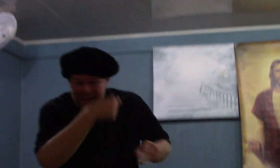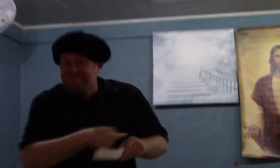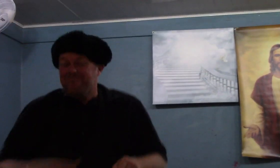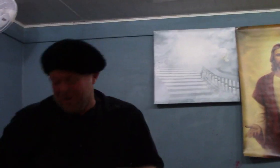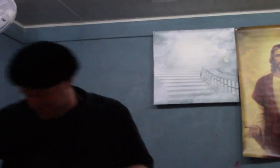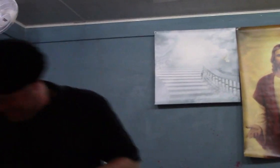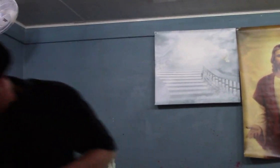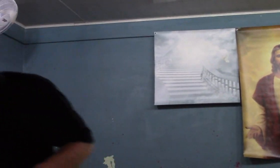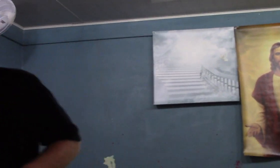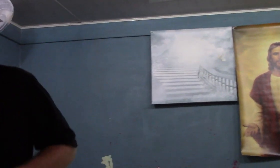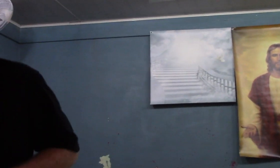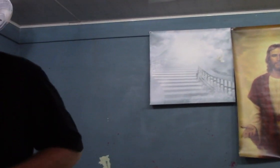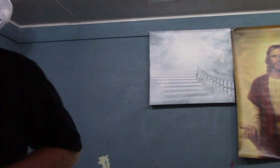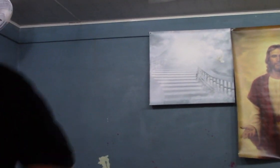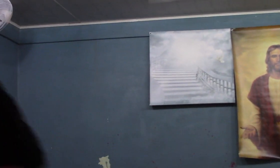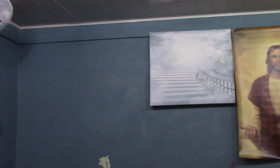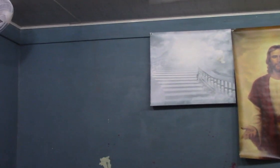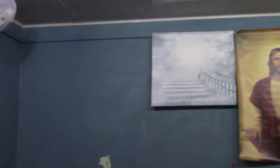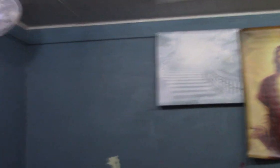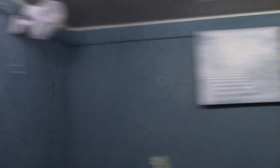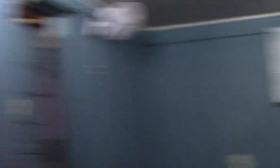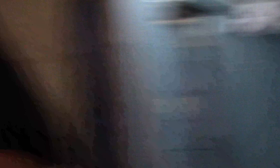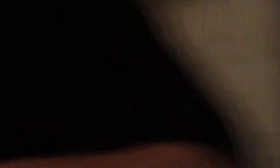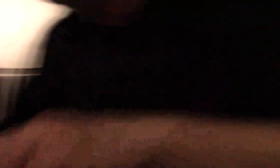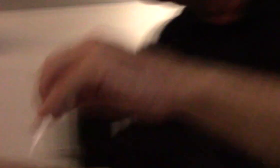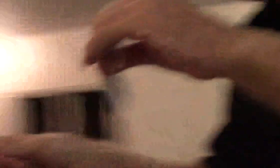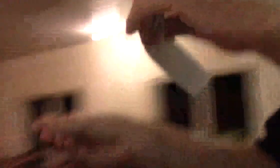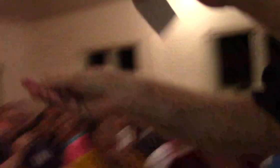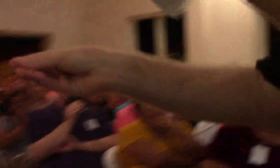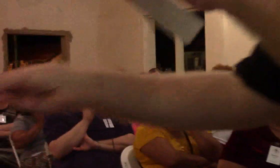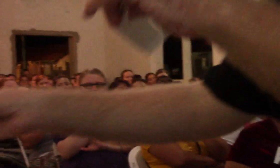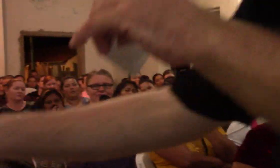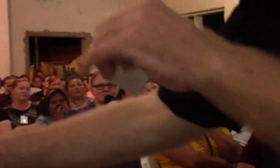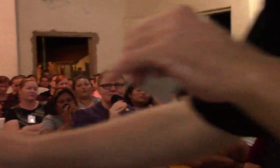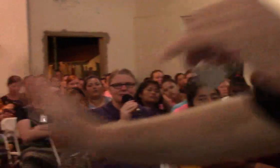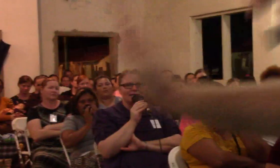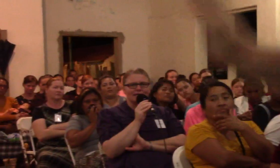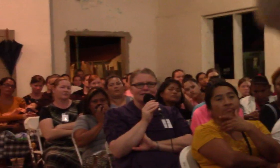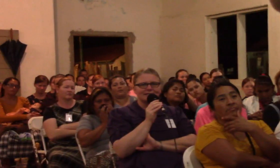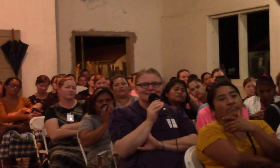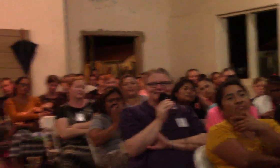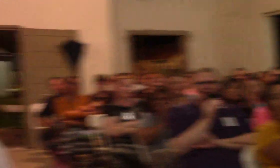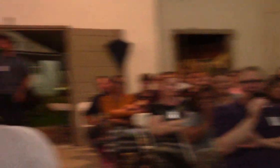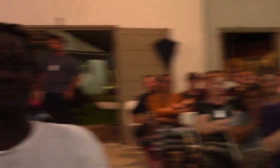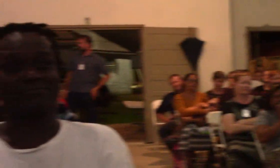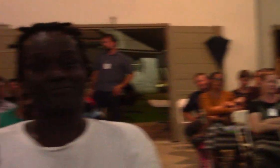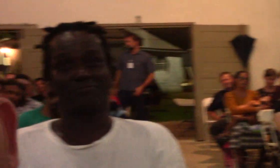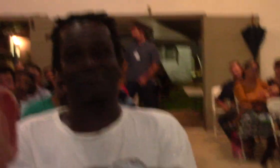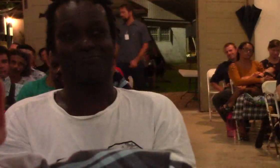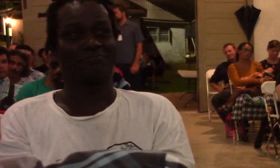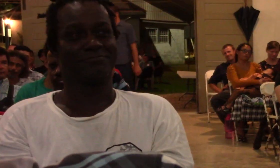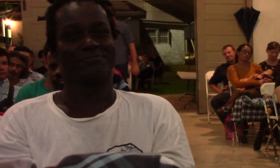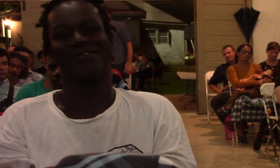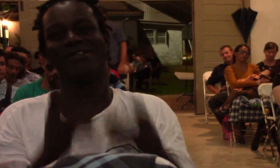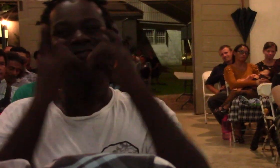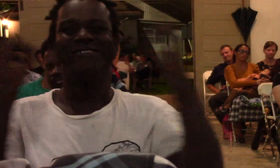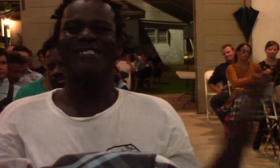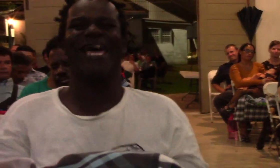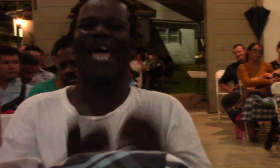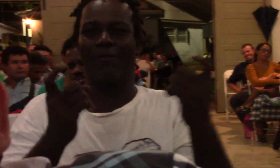Ah, yes, I remember. Elves were there. Ah, I'm going to give him some money. I love you. Look at